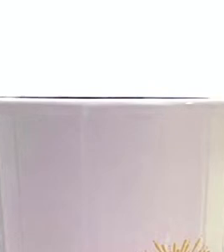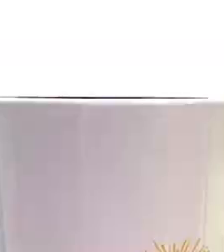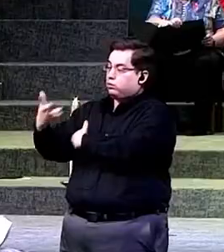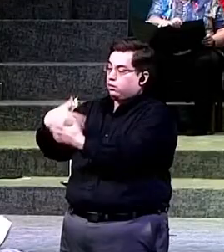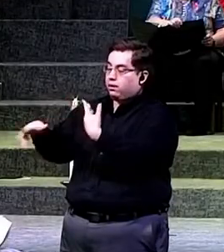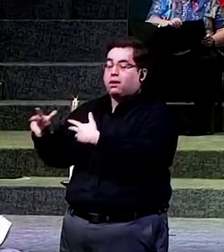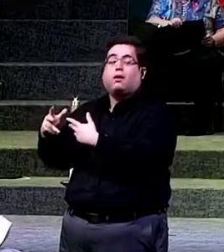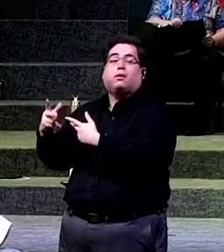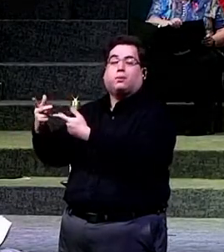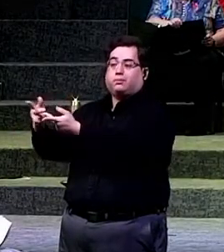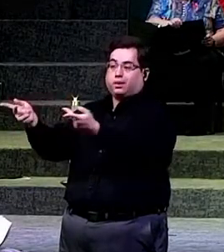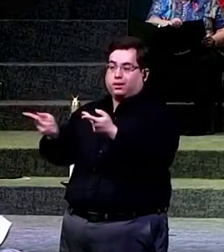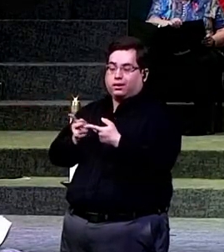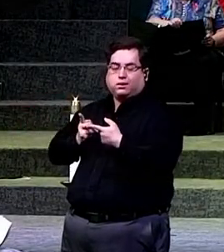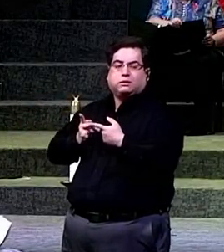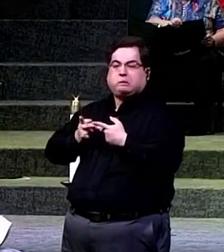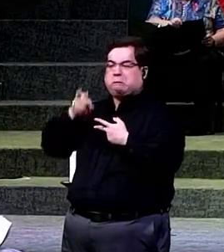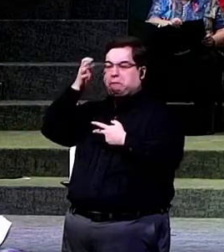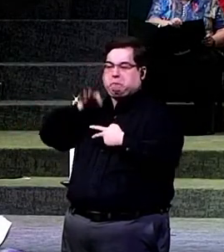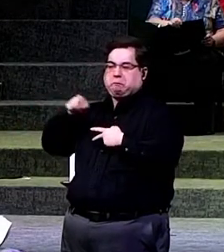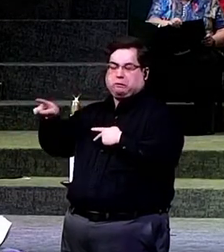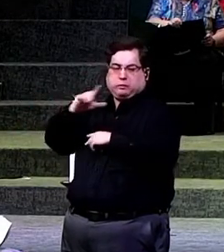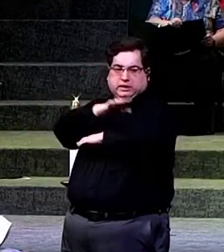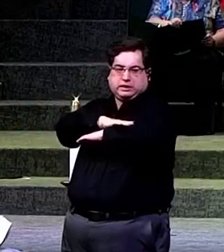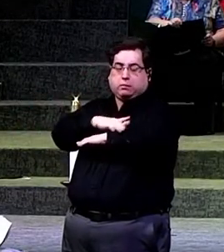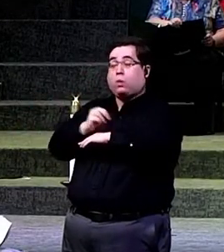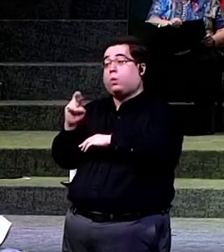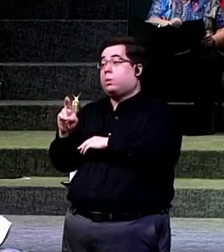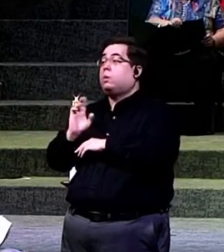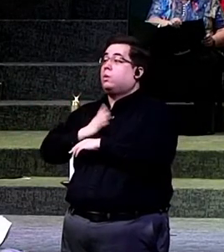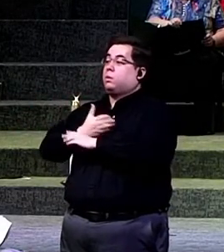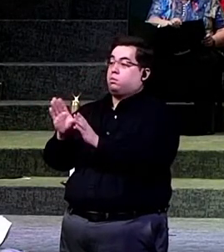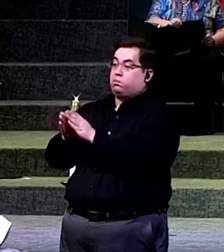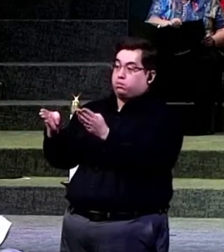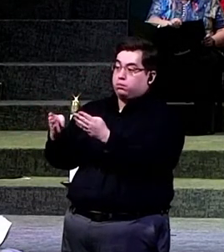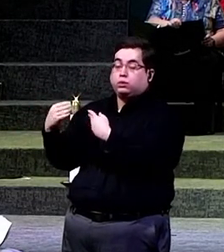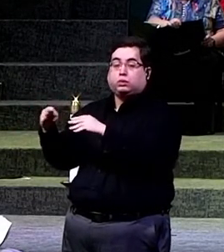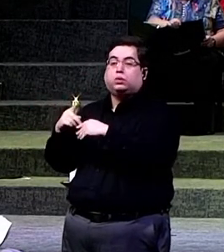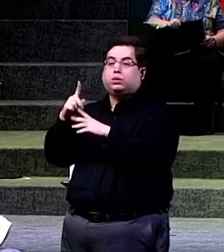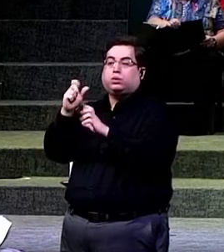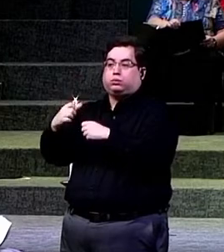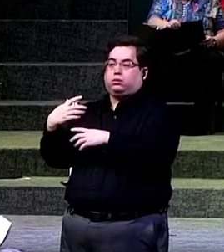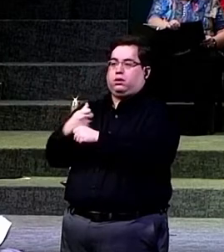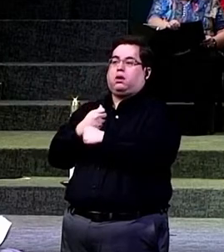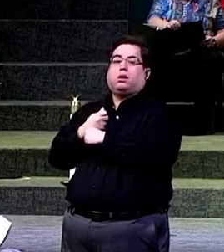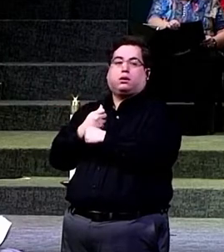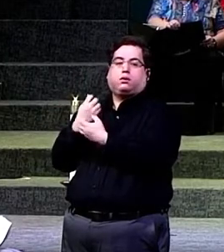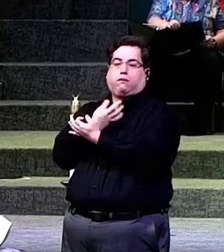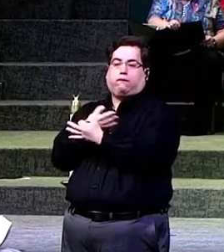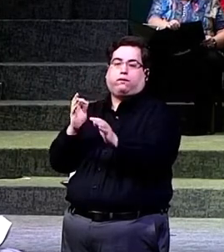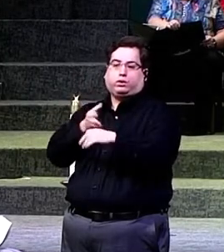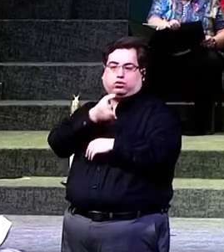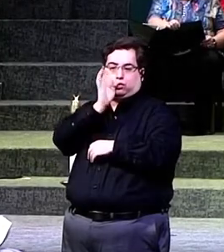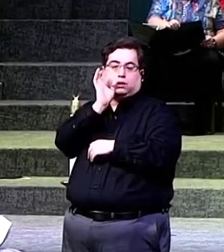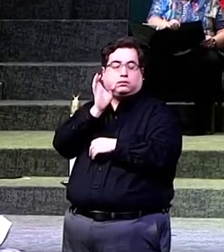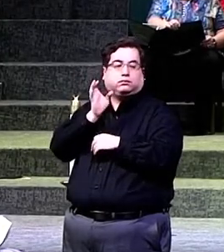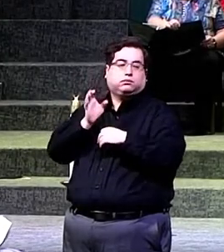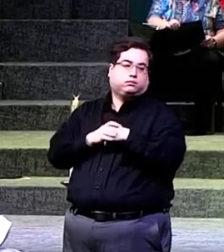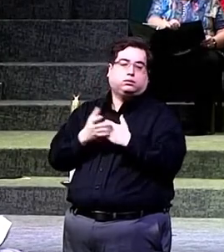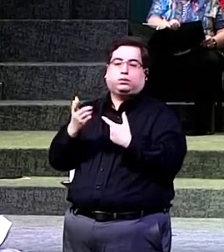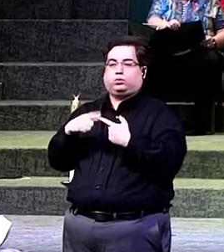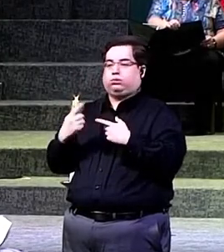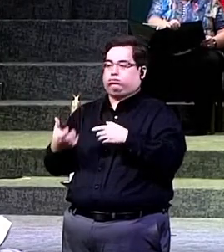right past the hospitality table or our bookstore, and get yourself a free beverage to go into